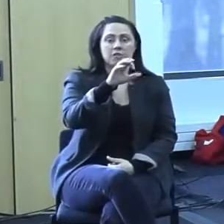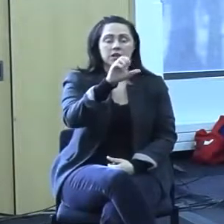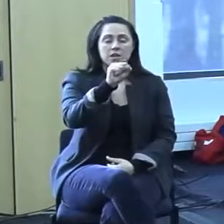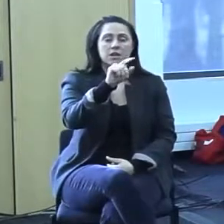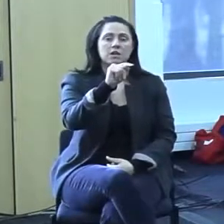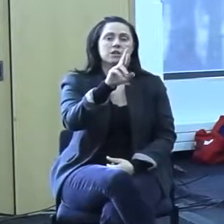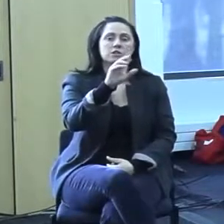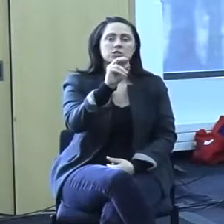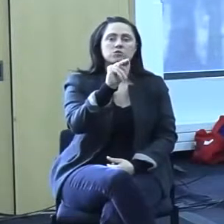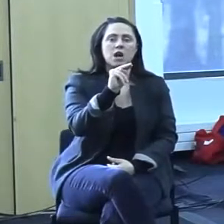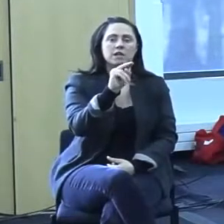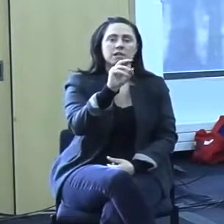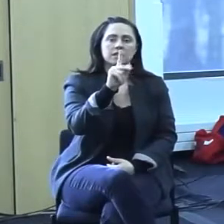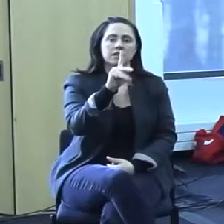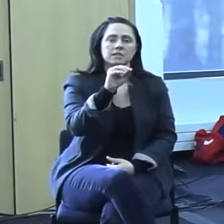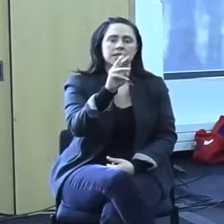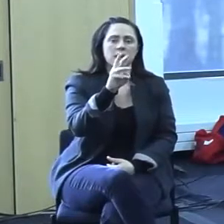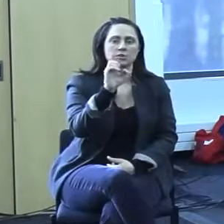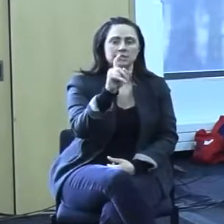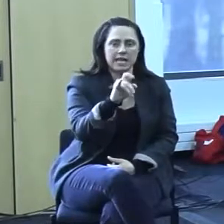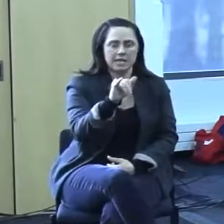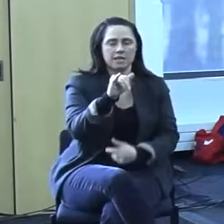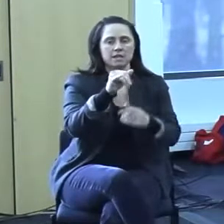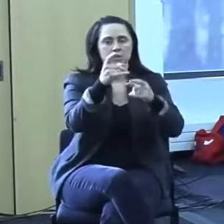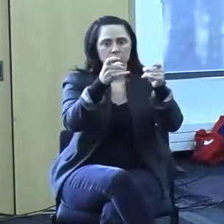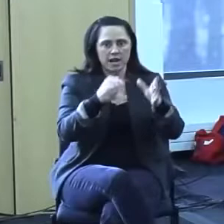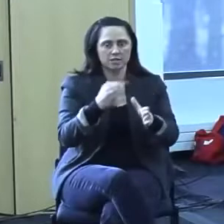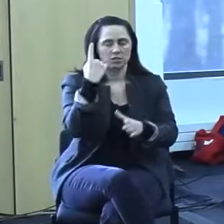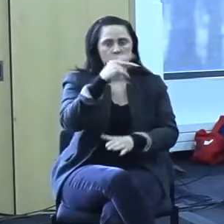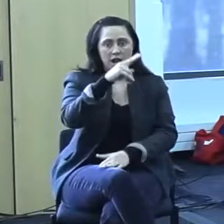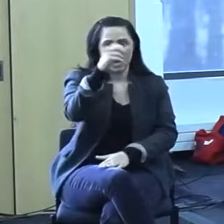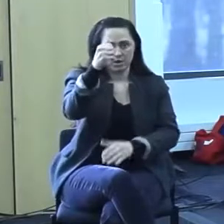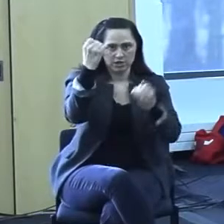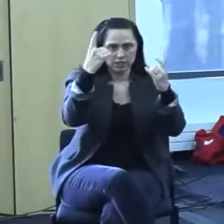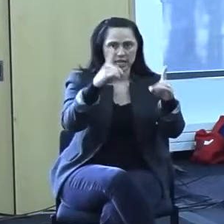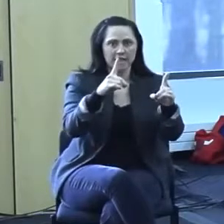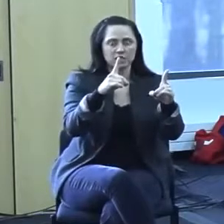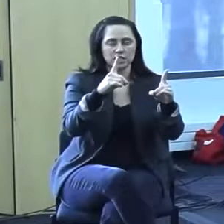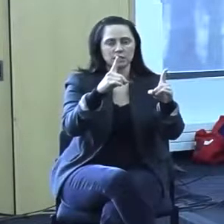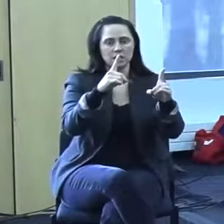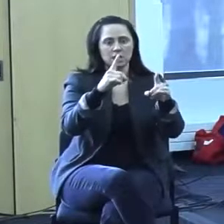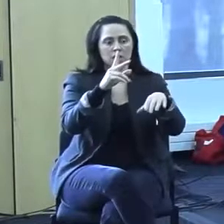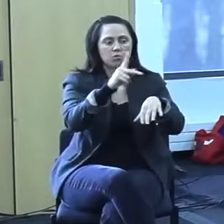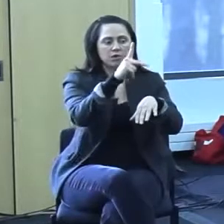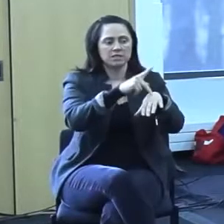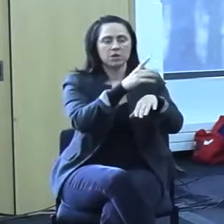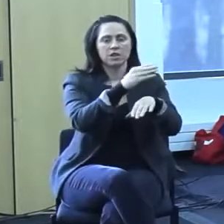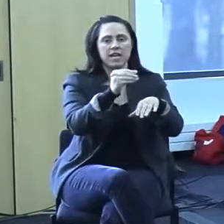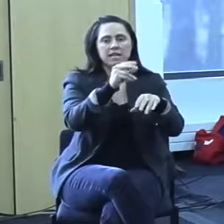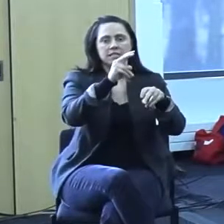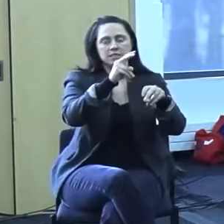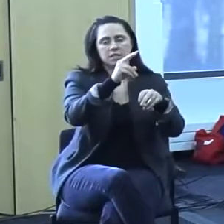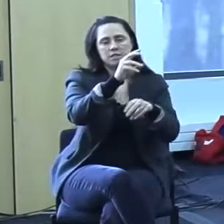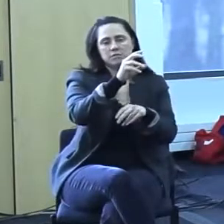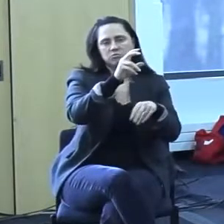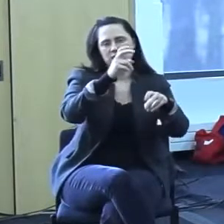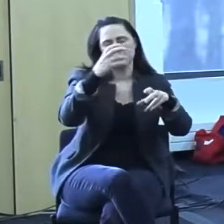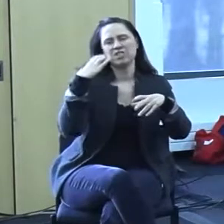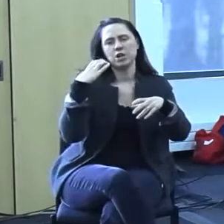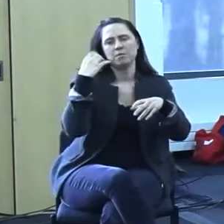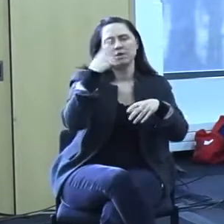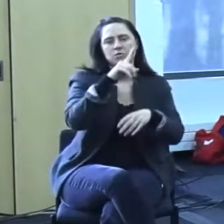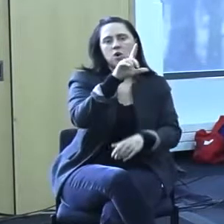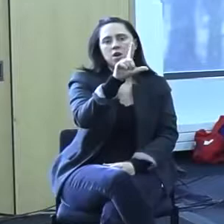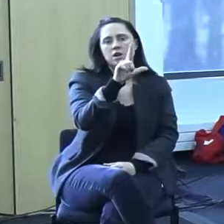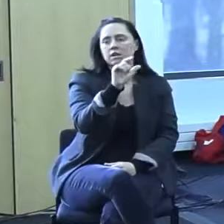Stronkowski, which is the director of the higher education, principal and chairman of Leggett Architects.